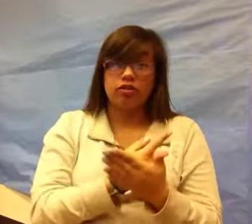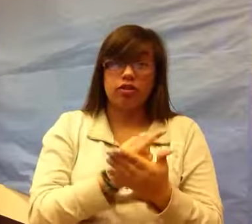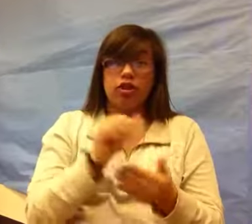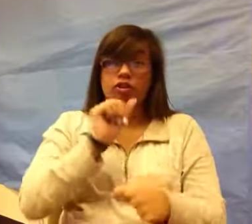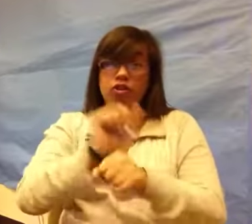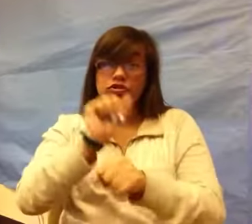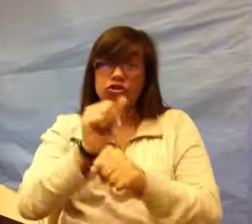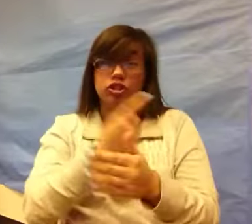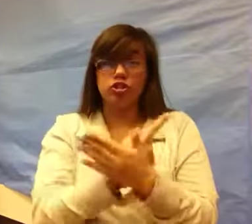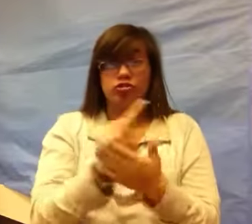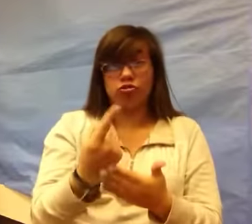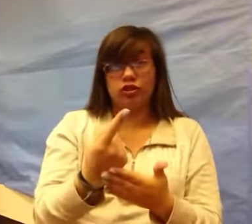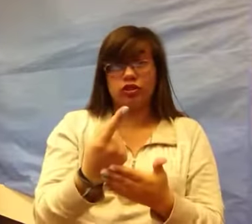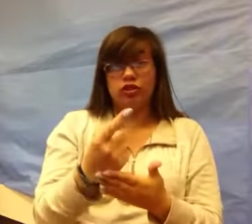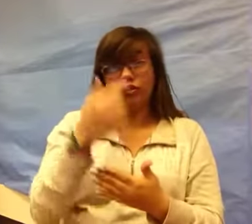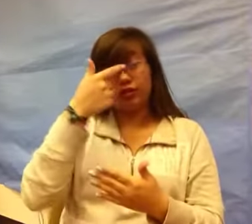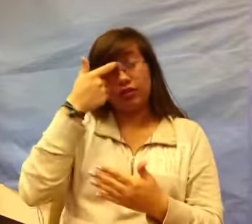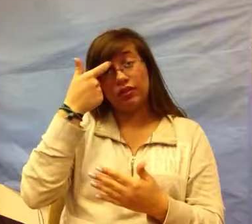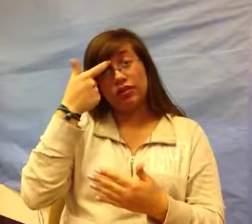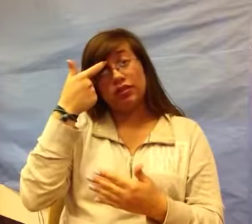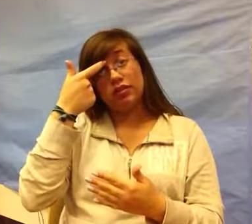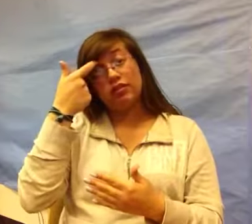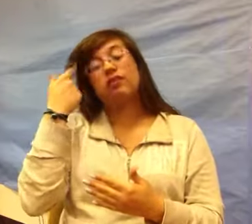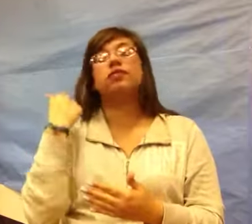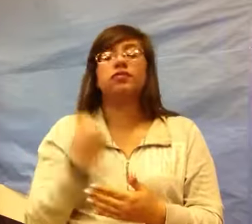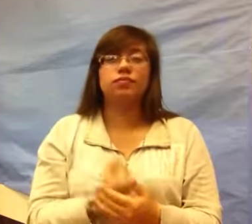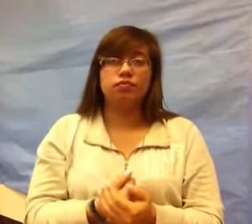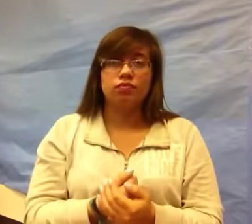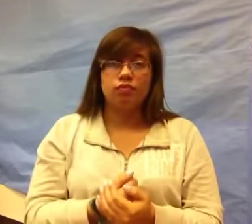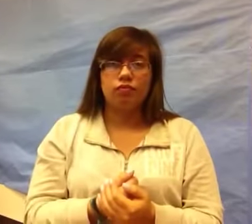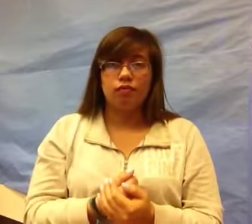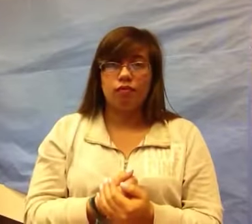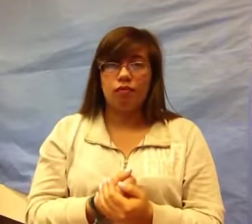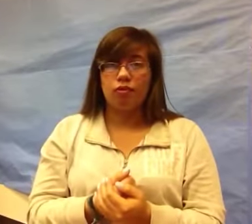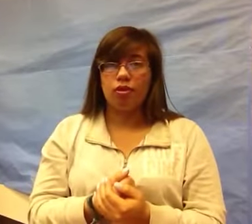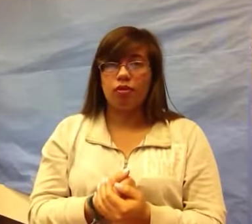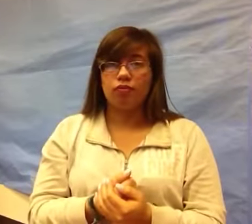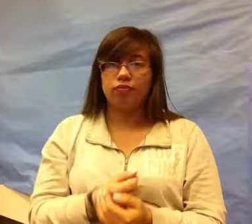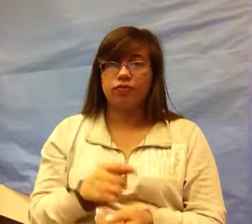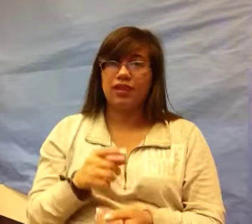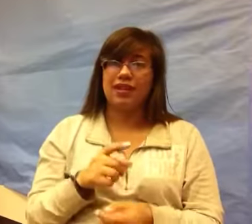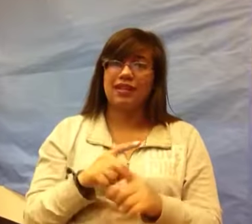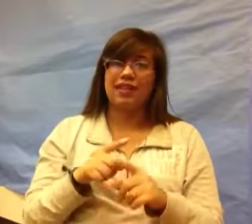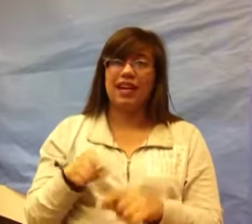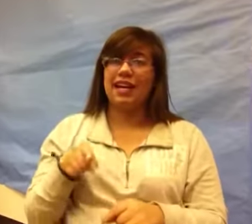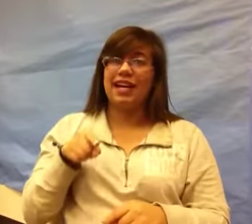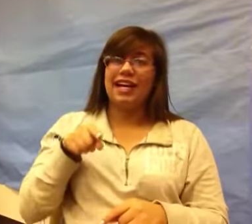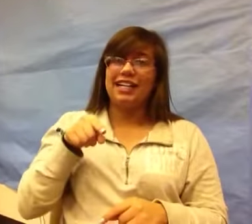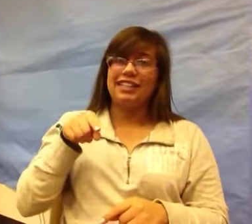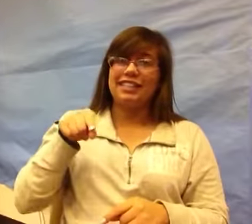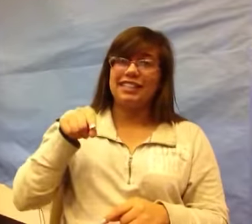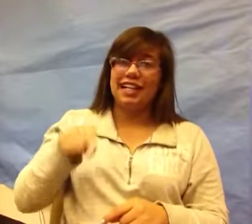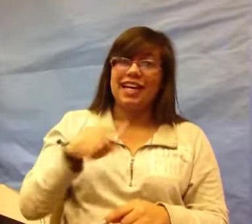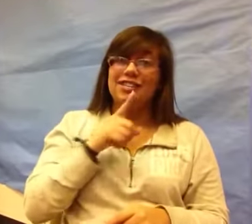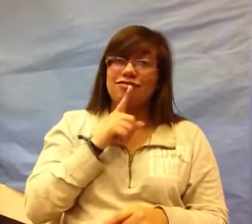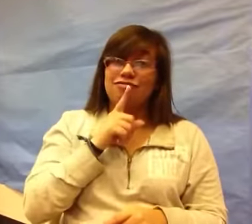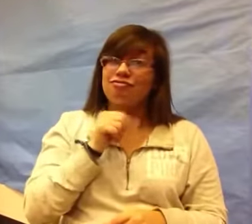hypothesis. That seems crazy, but it isn't true in this case, but in some cases it is. And as an example of this, let's think